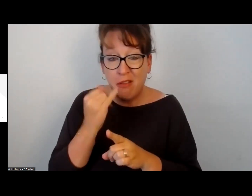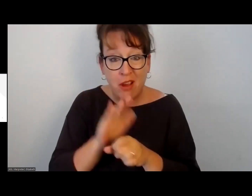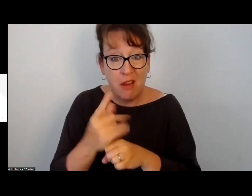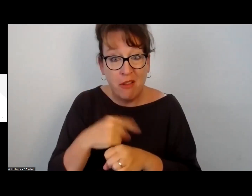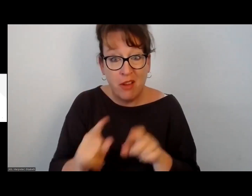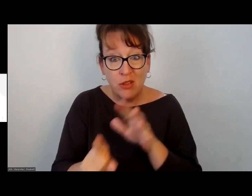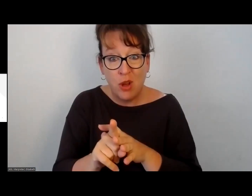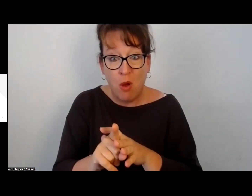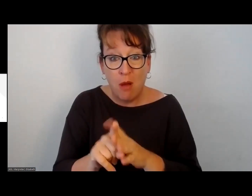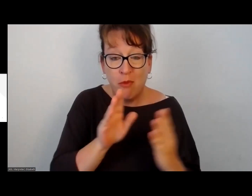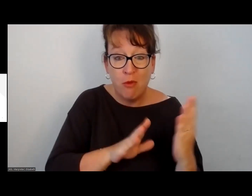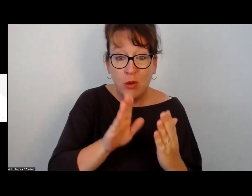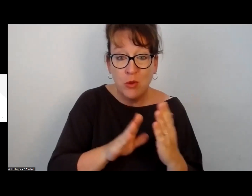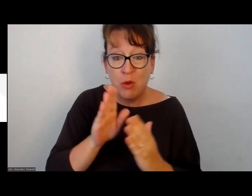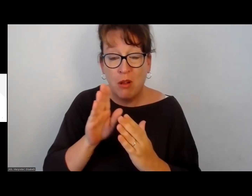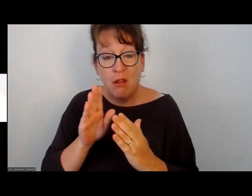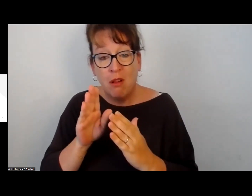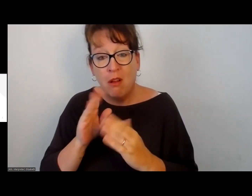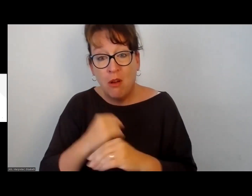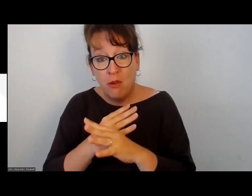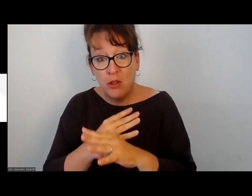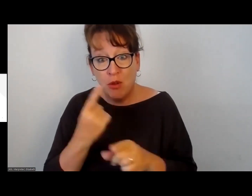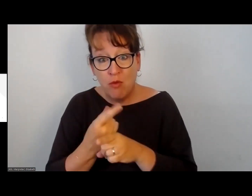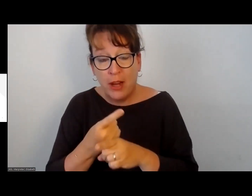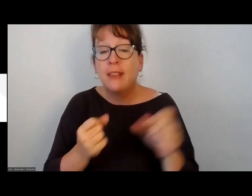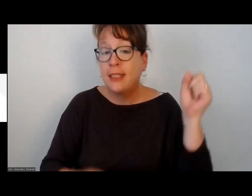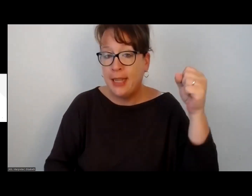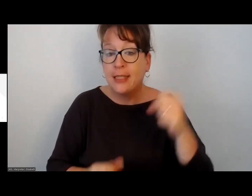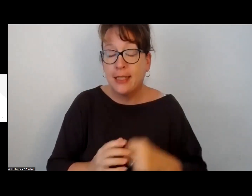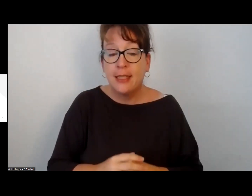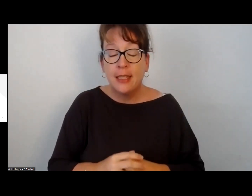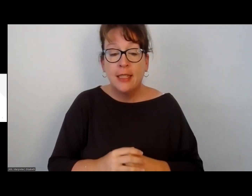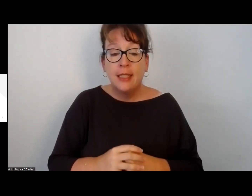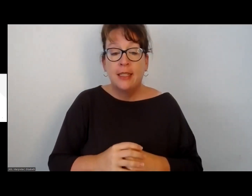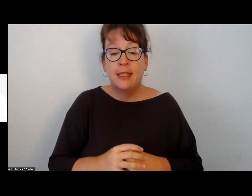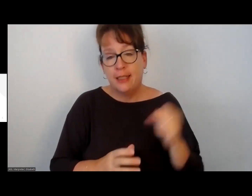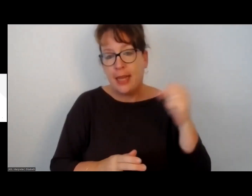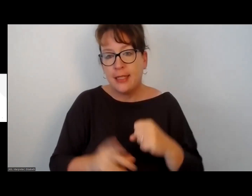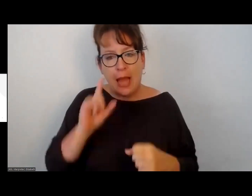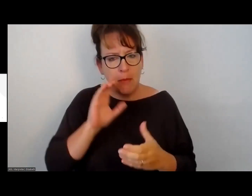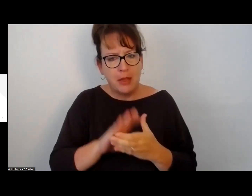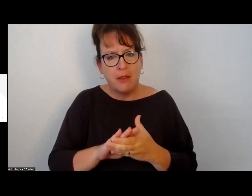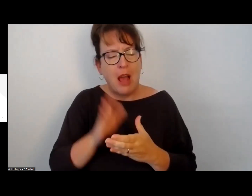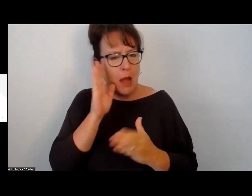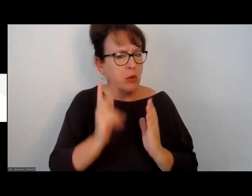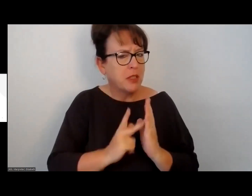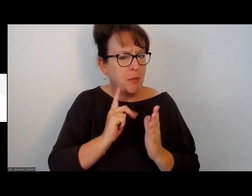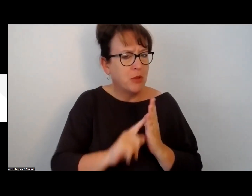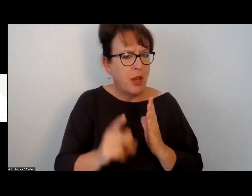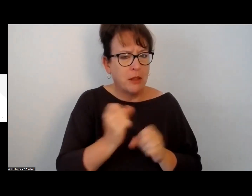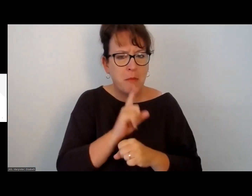Yes. Okay, that's all I had. Yes. I mean, yes, I believe. I will double check to make